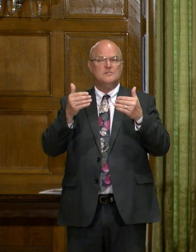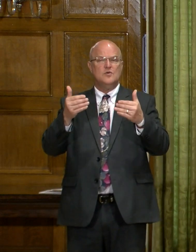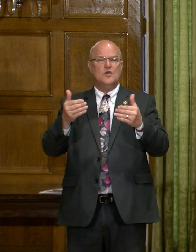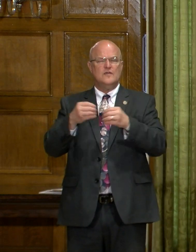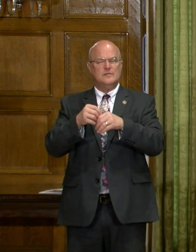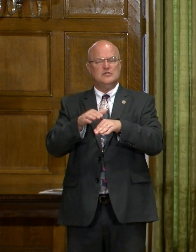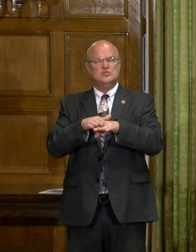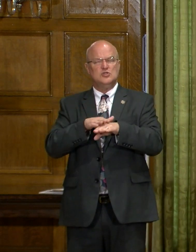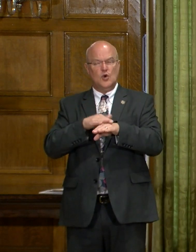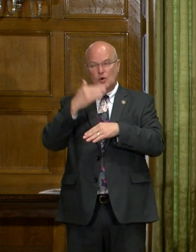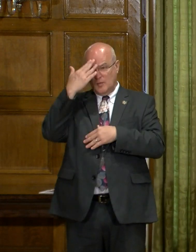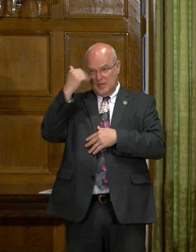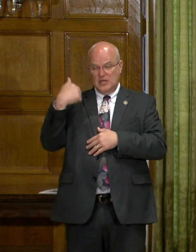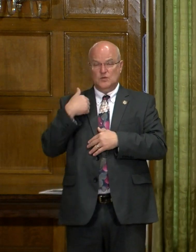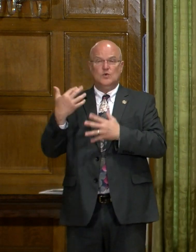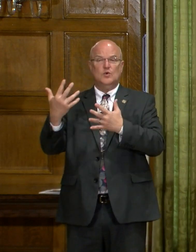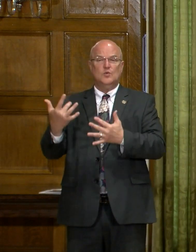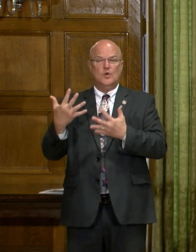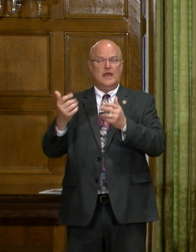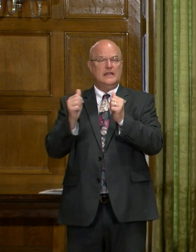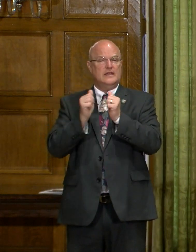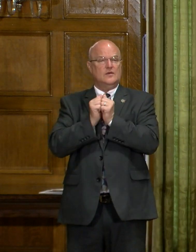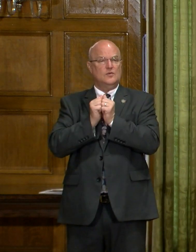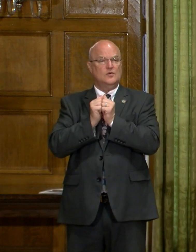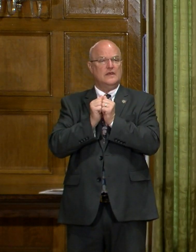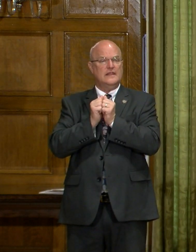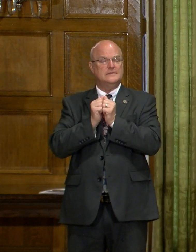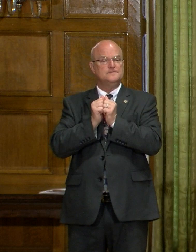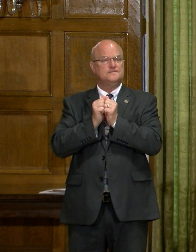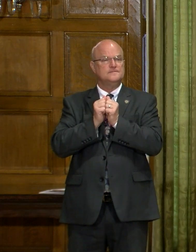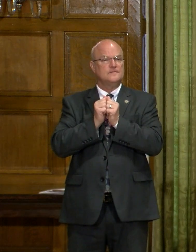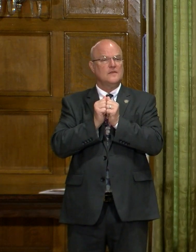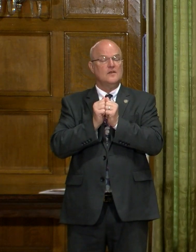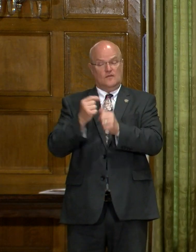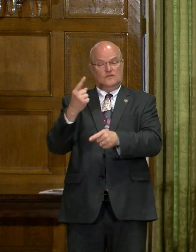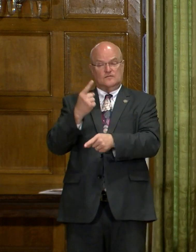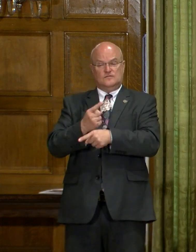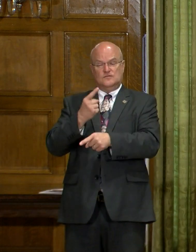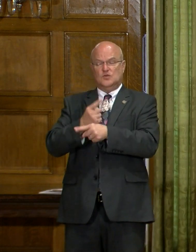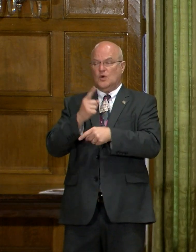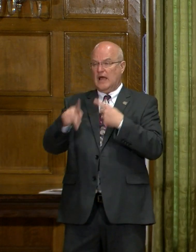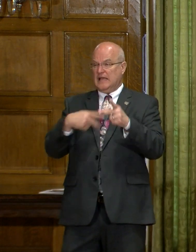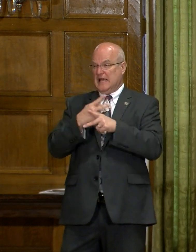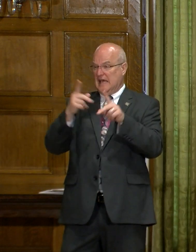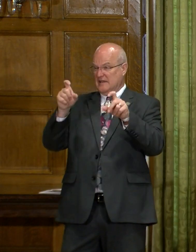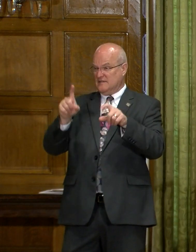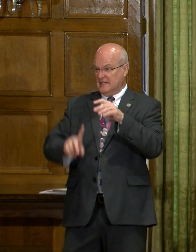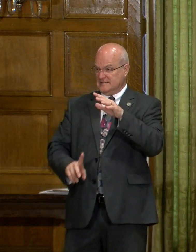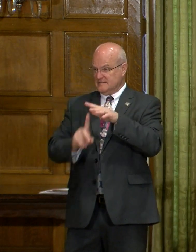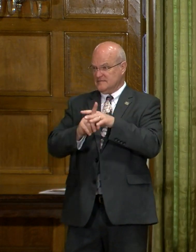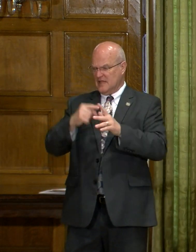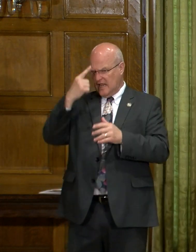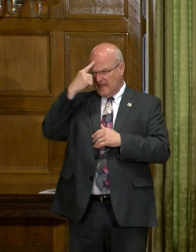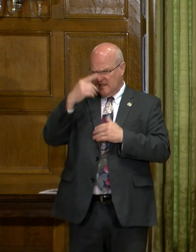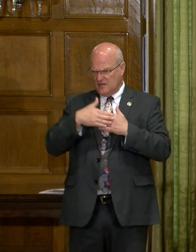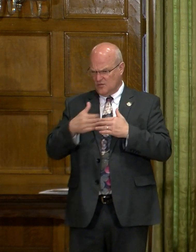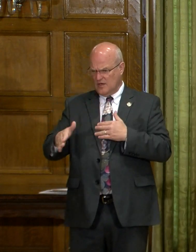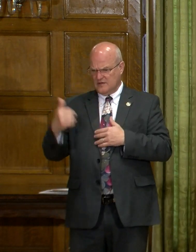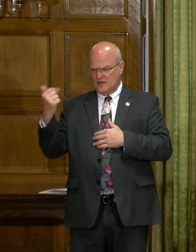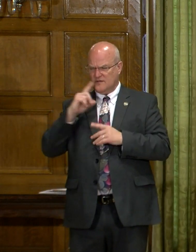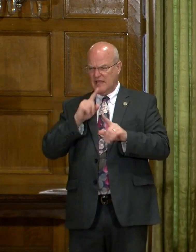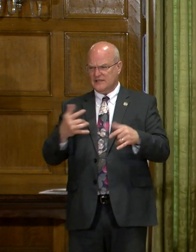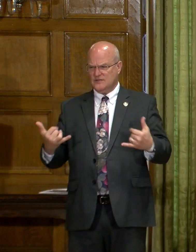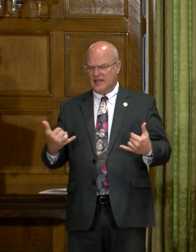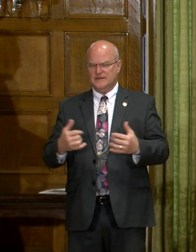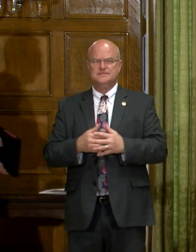a little bit slower because we're waiting for the right kind of test, and I think the rest of it you'll have